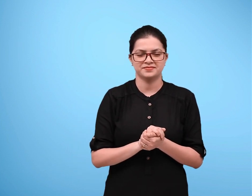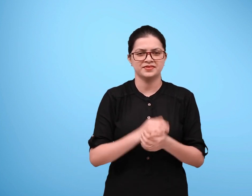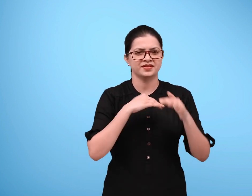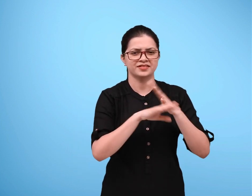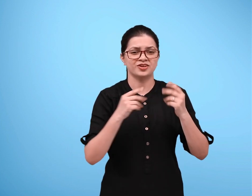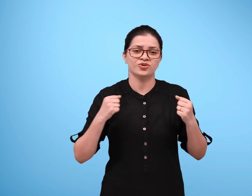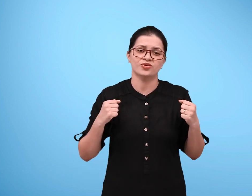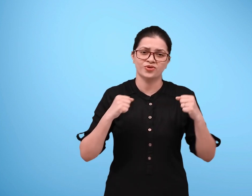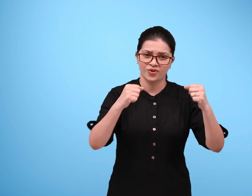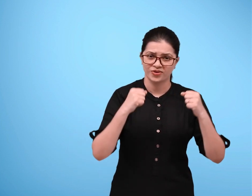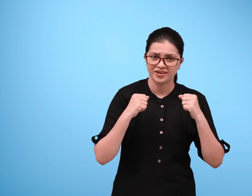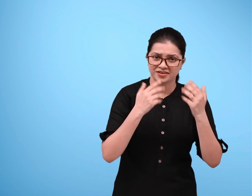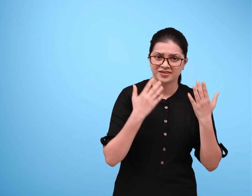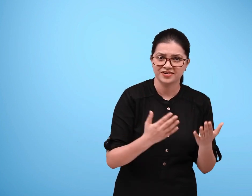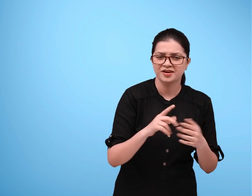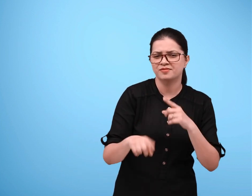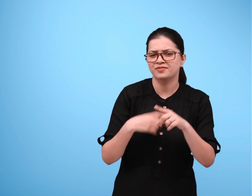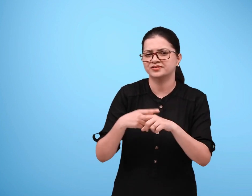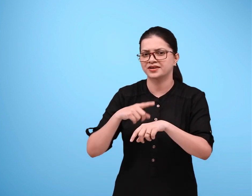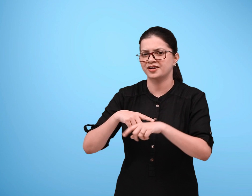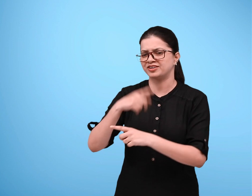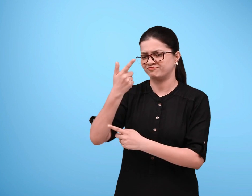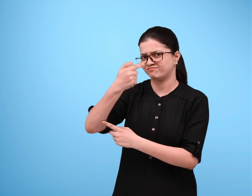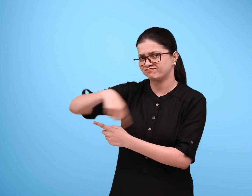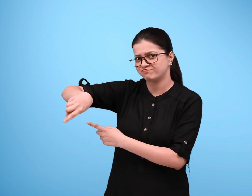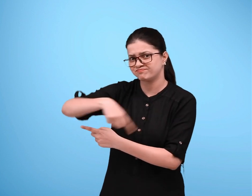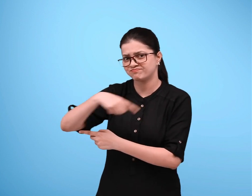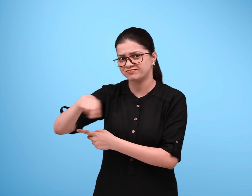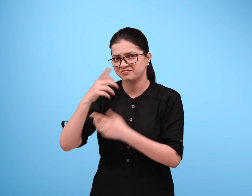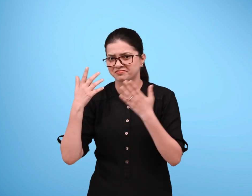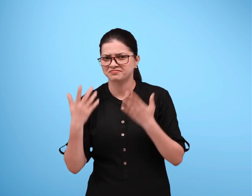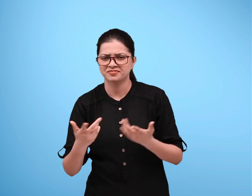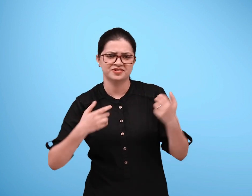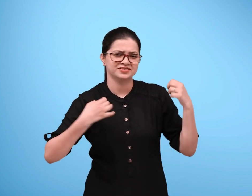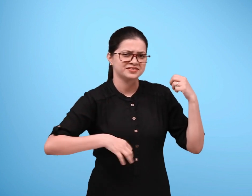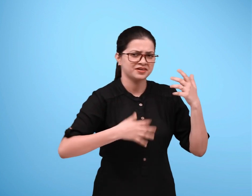Figure 10.14 shows examples of periodic motion.